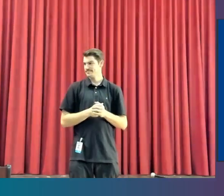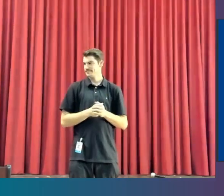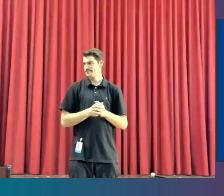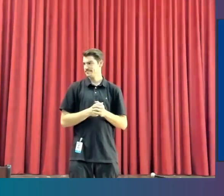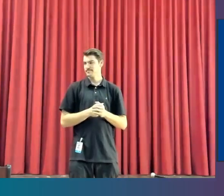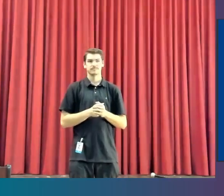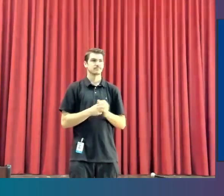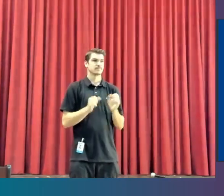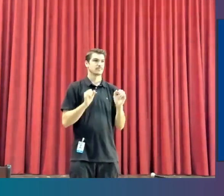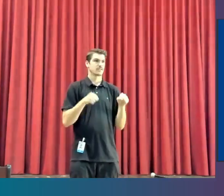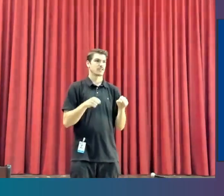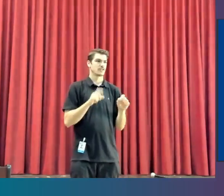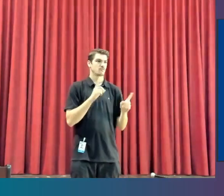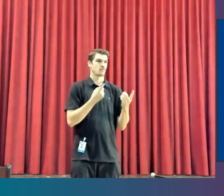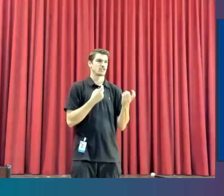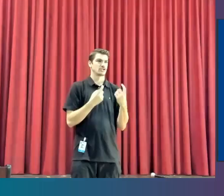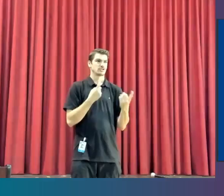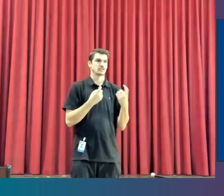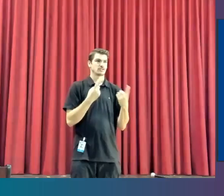And we can go questions.